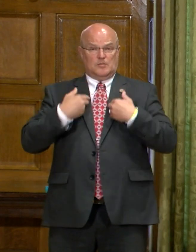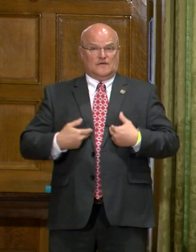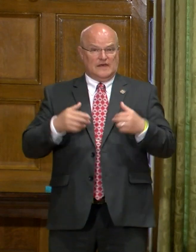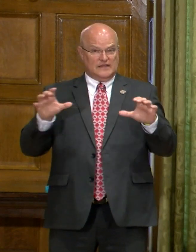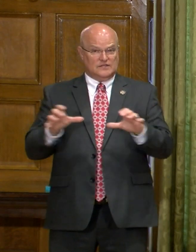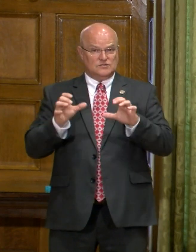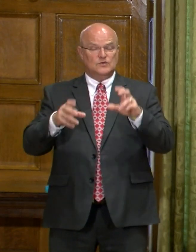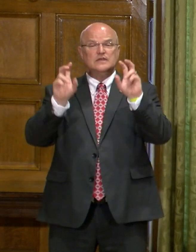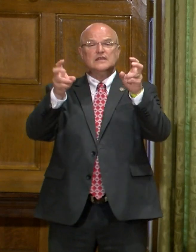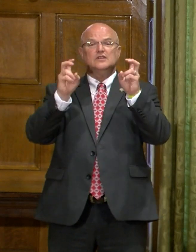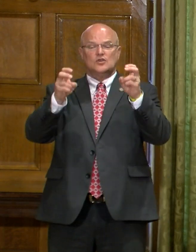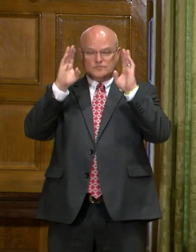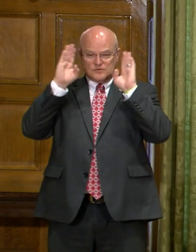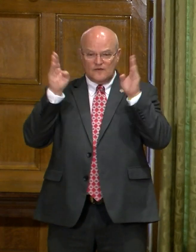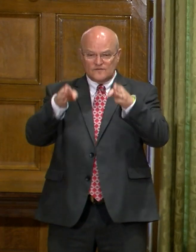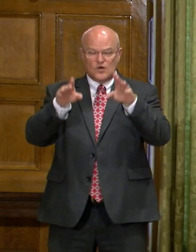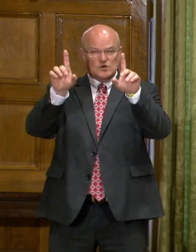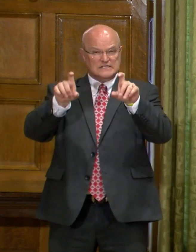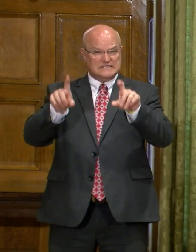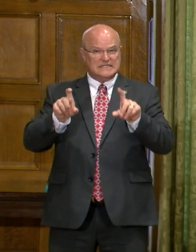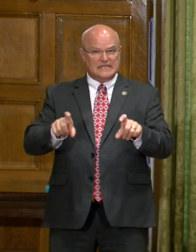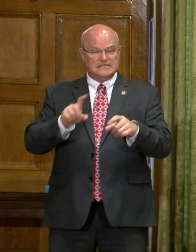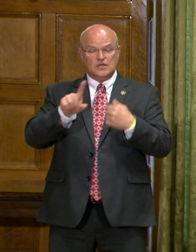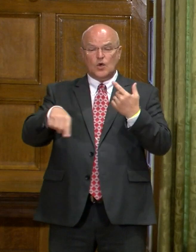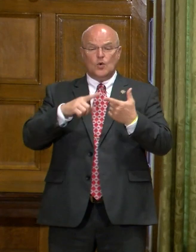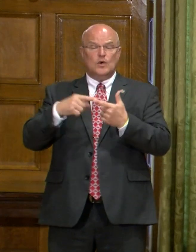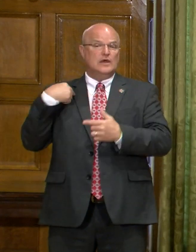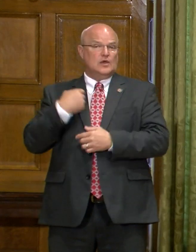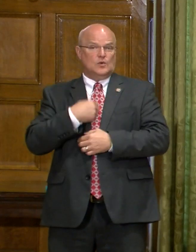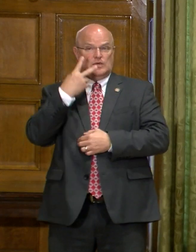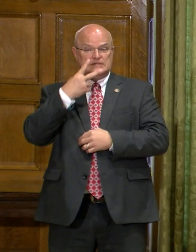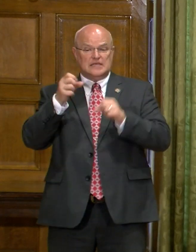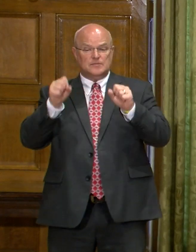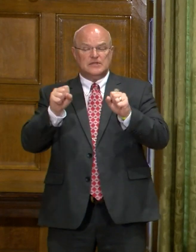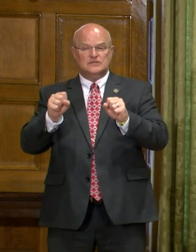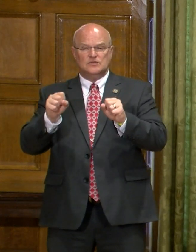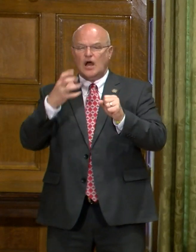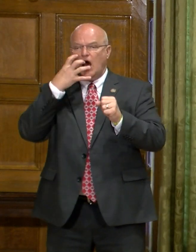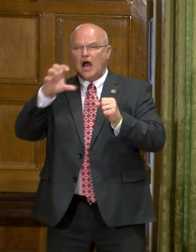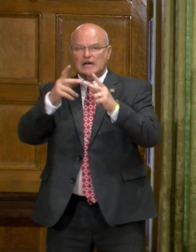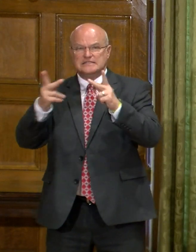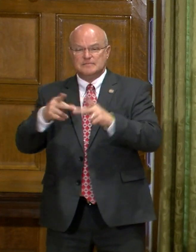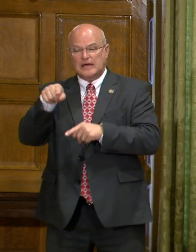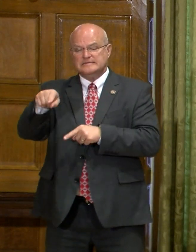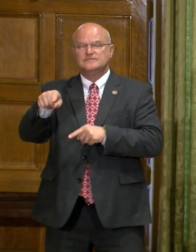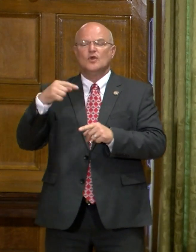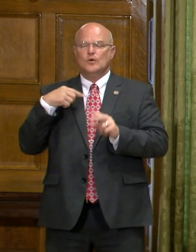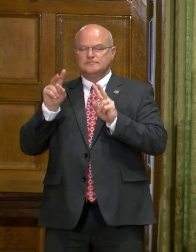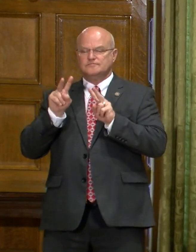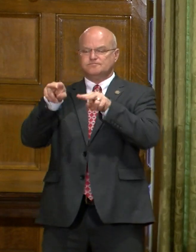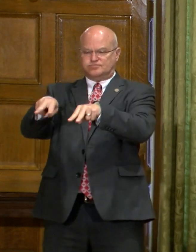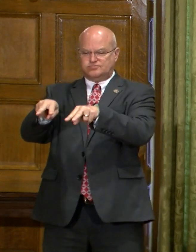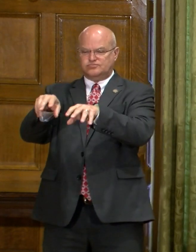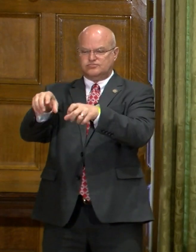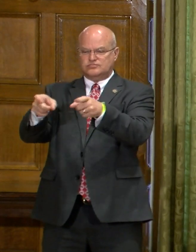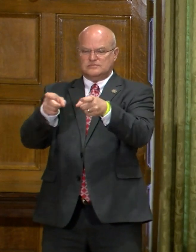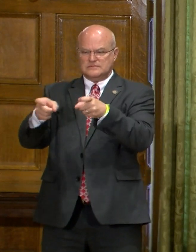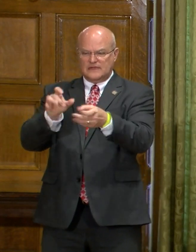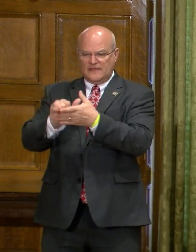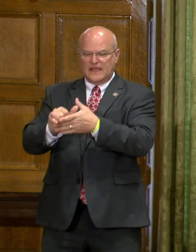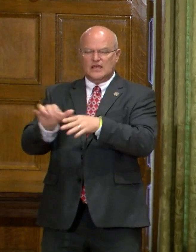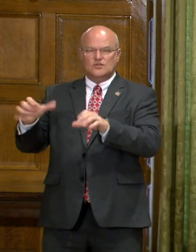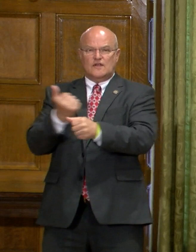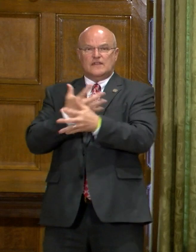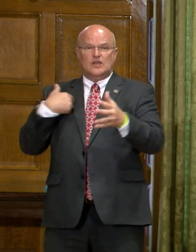is doing in terms of focused testing. Whenever we see a potential hotspot, to make sure we have a good handle on it, we can